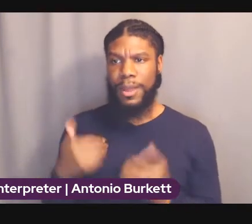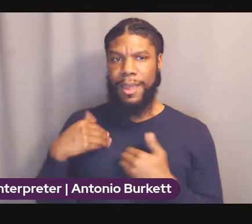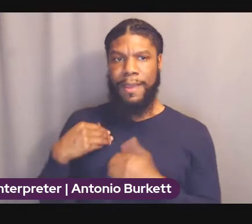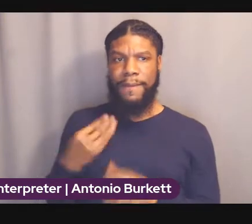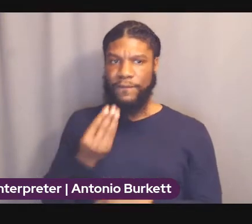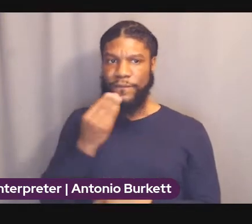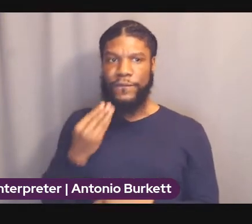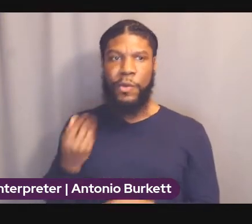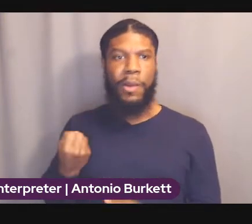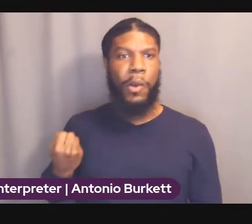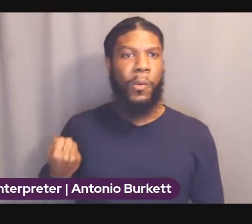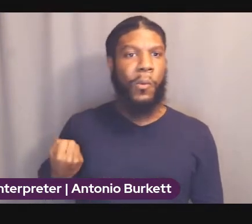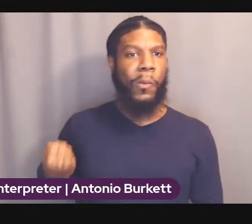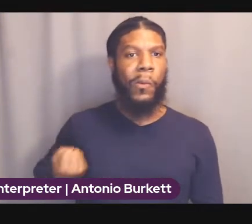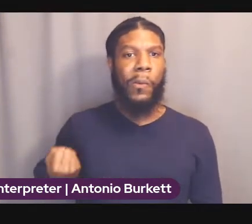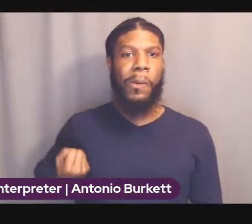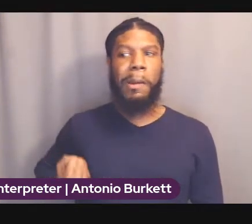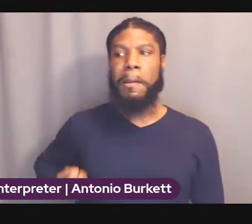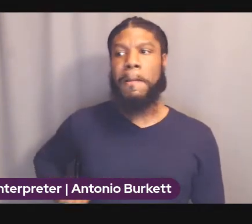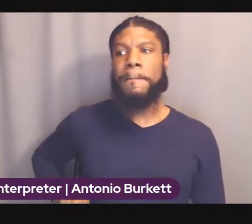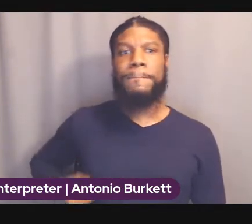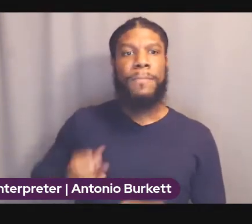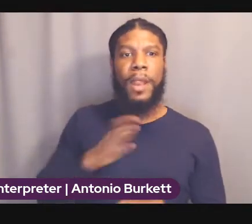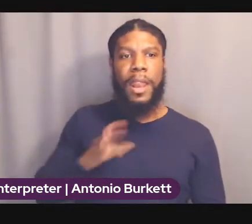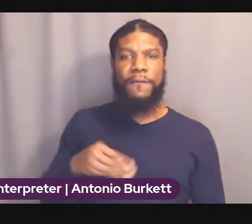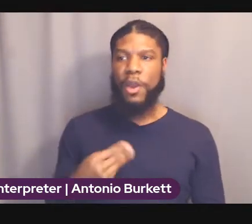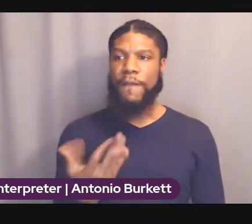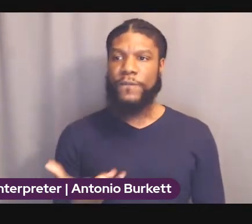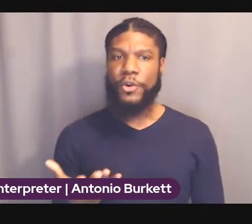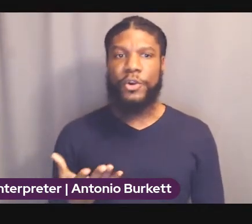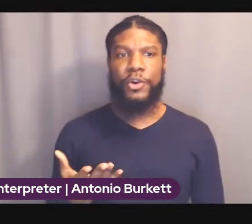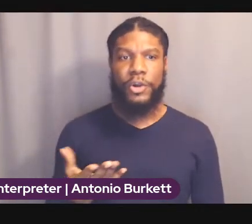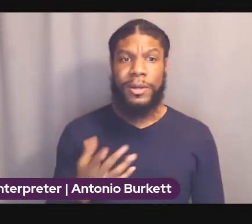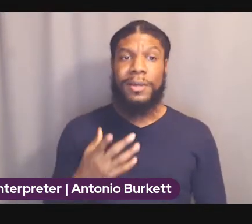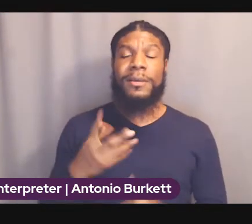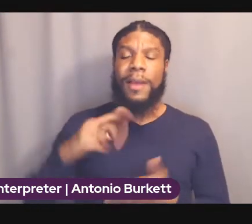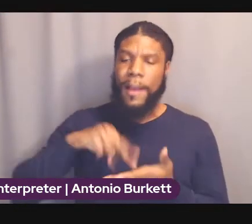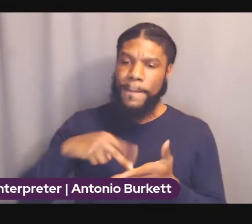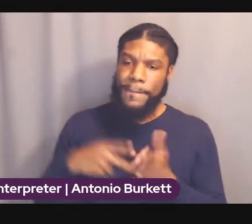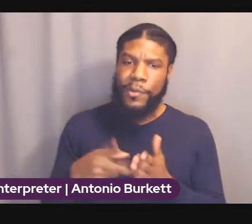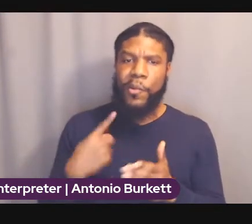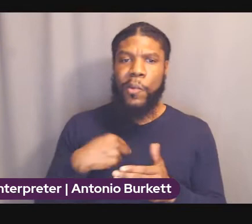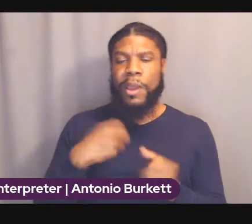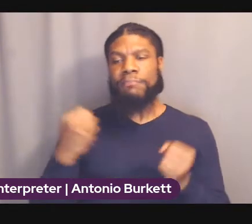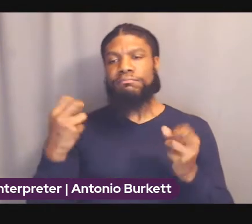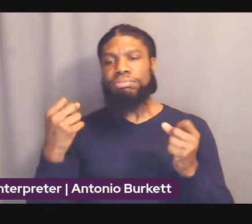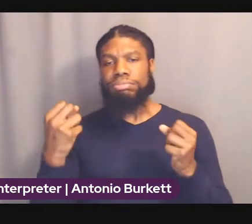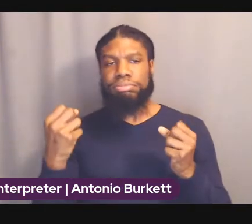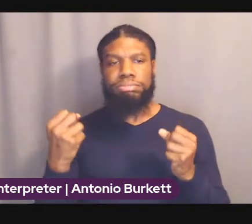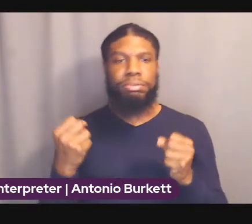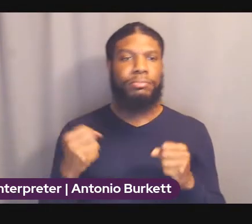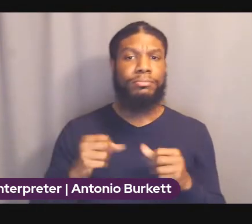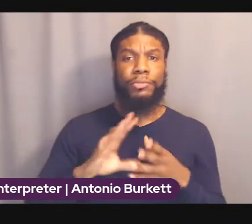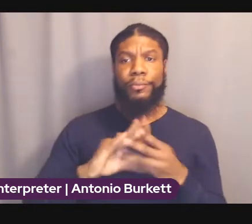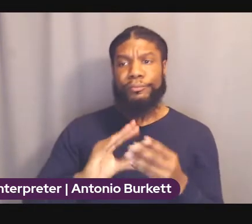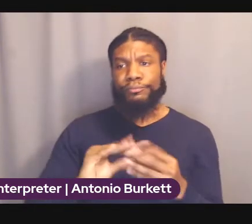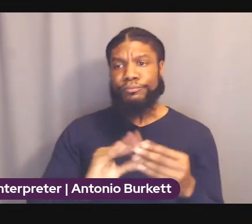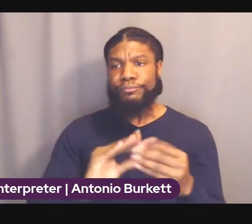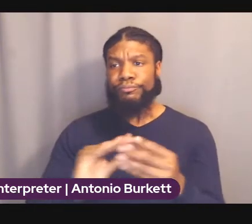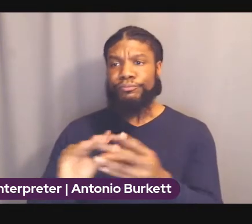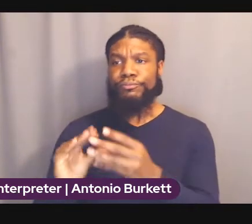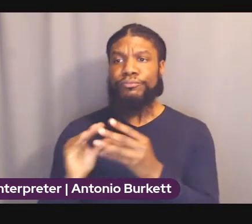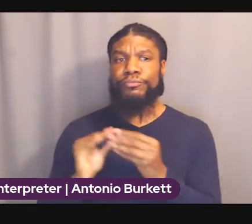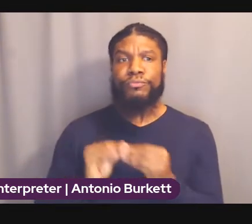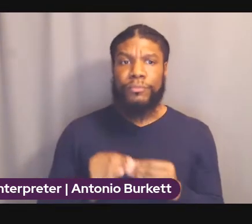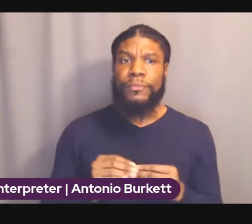to move beyond just talking about it, and we have to move to the place where we become it. We, as the